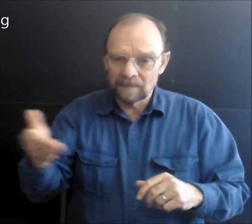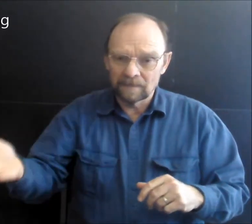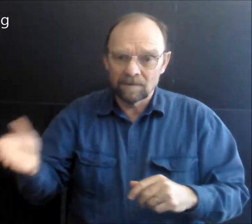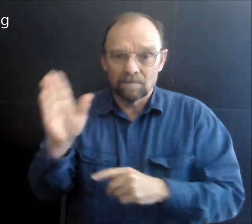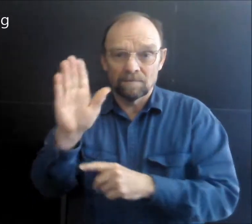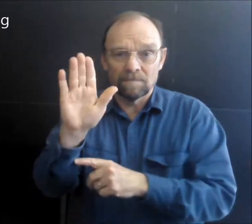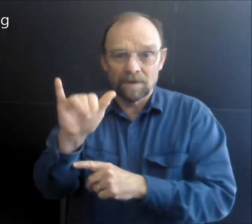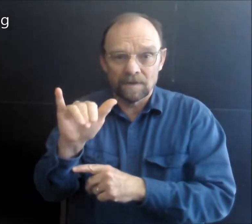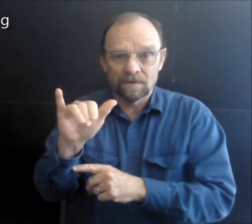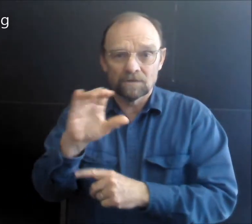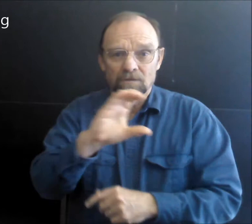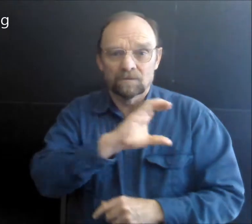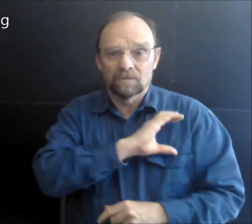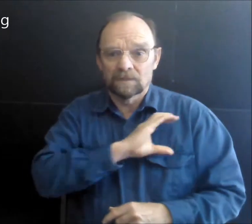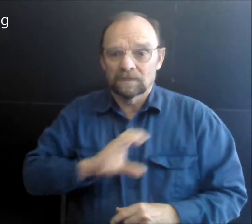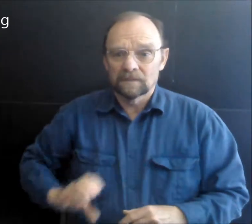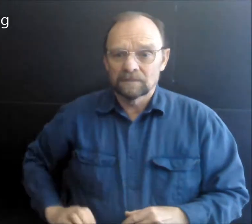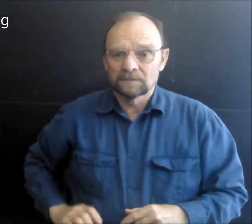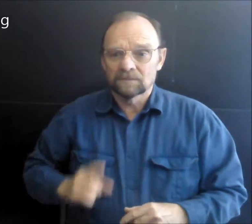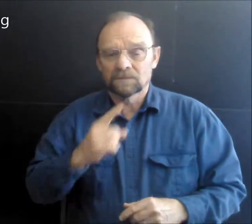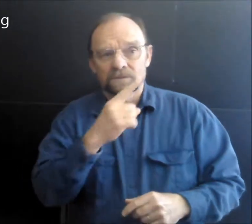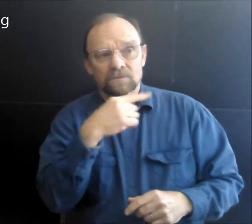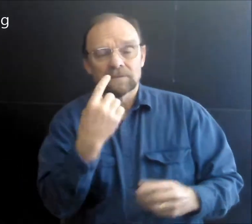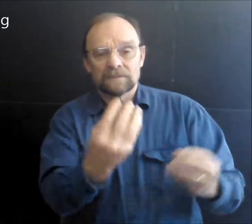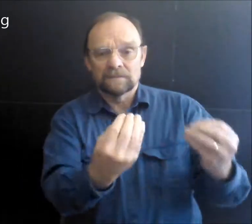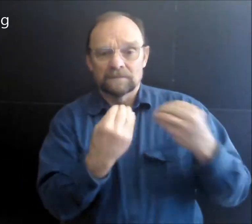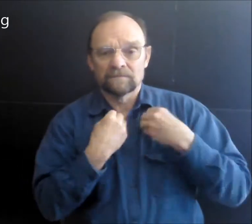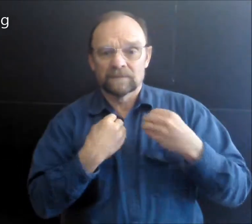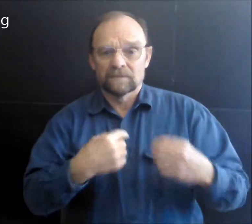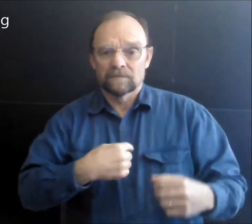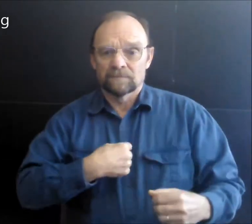It is good that you recognize your weakness.